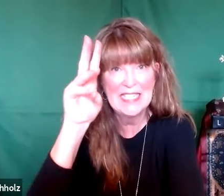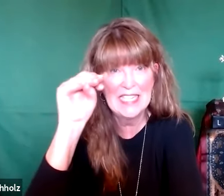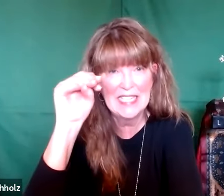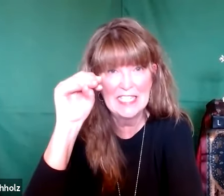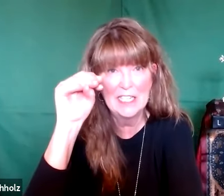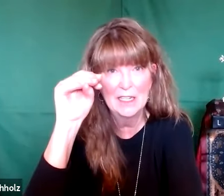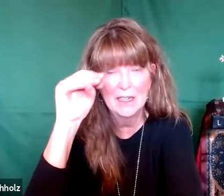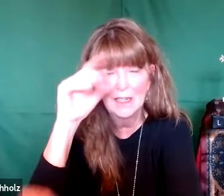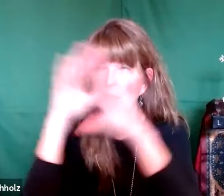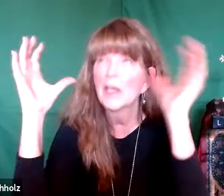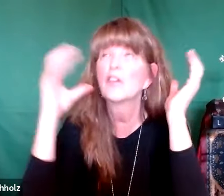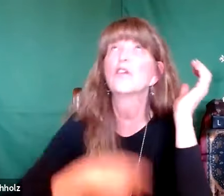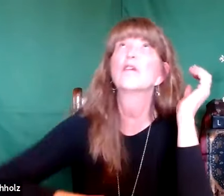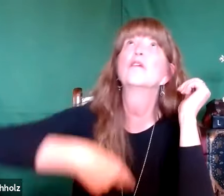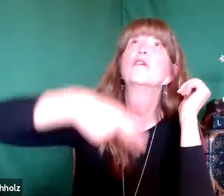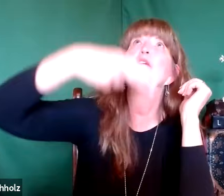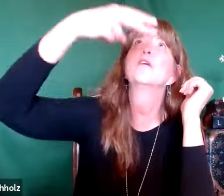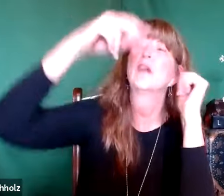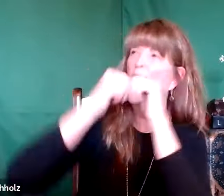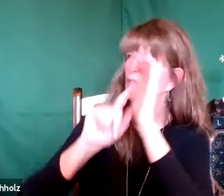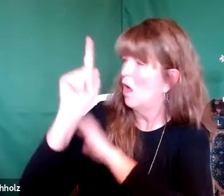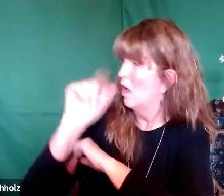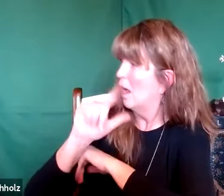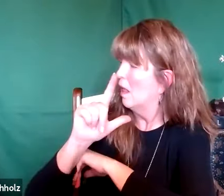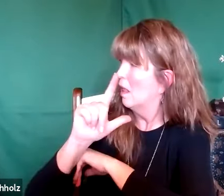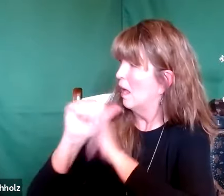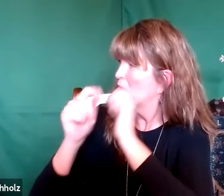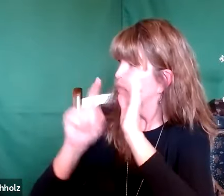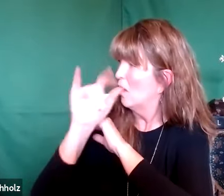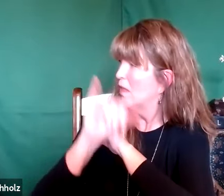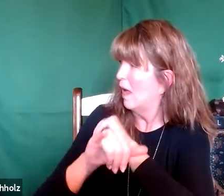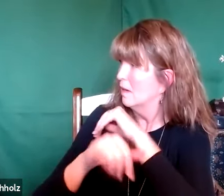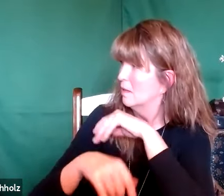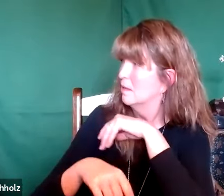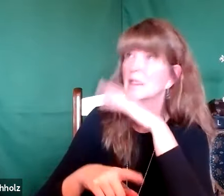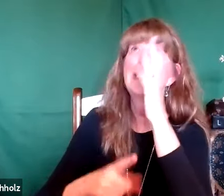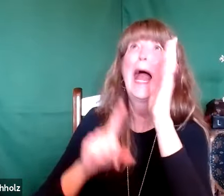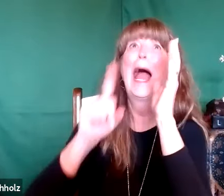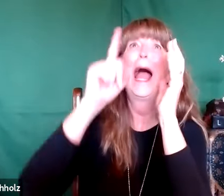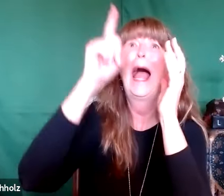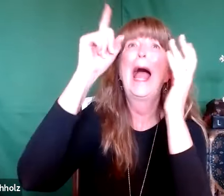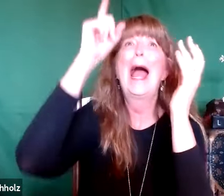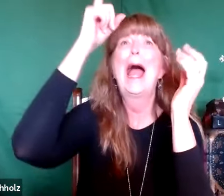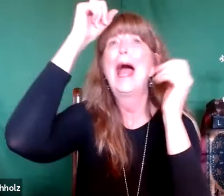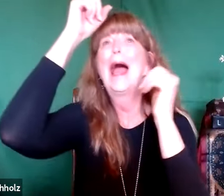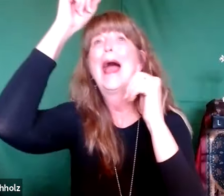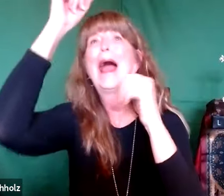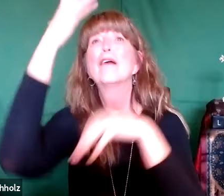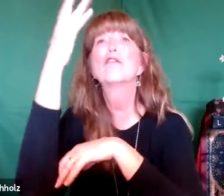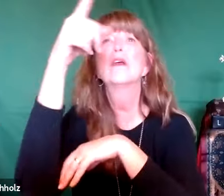feet tall. Can you imagine 60 feet? How tall is that, Al? I mean, it's